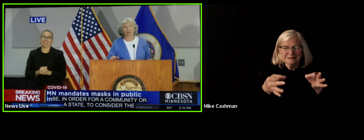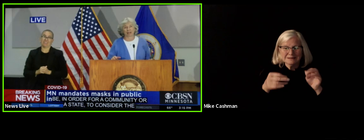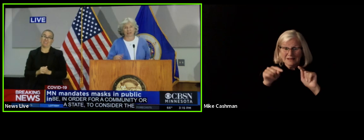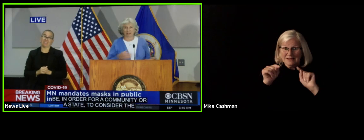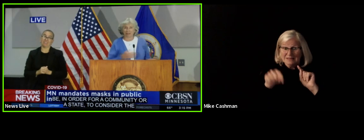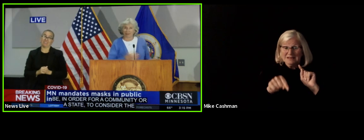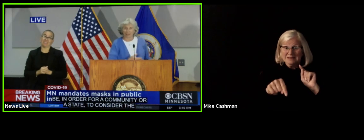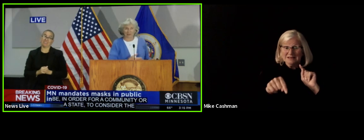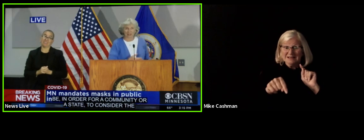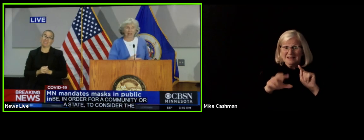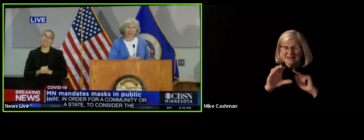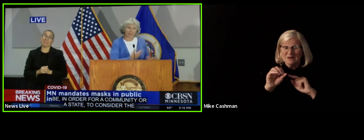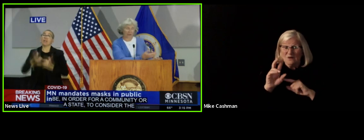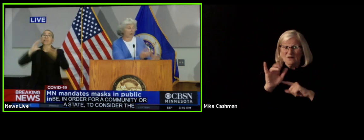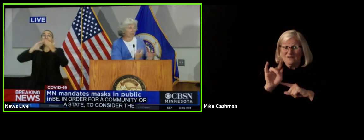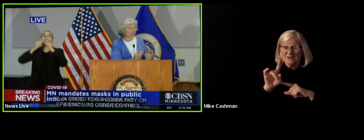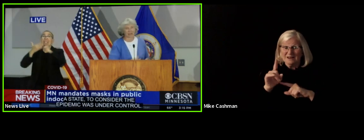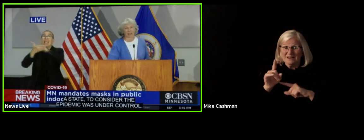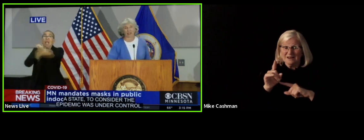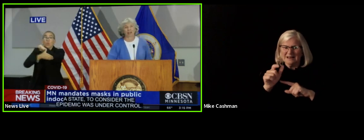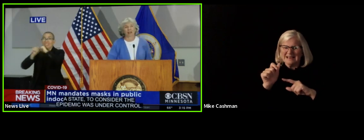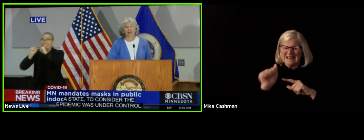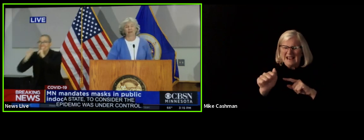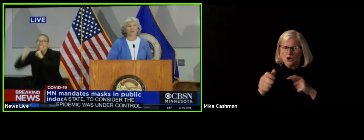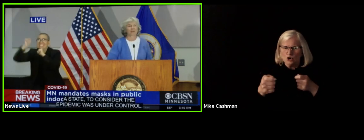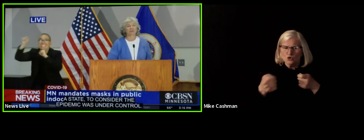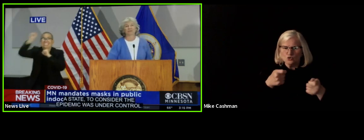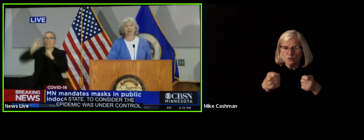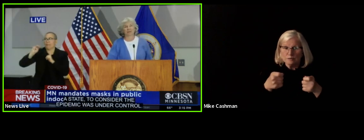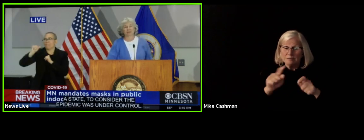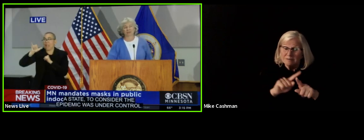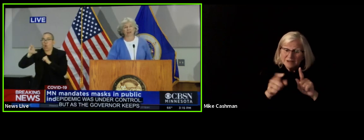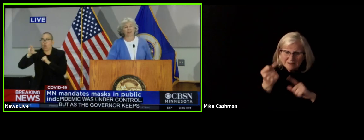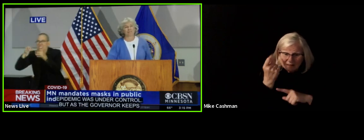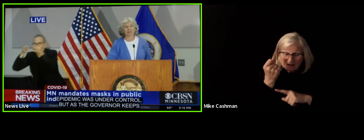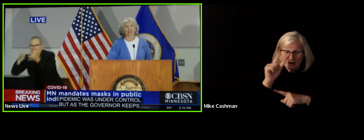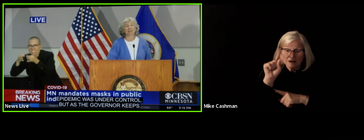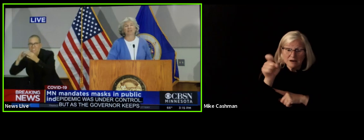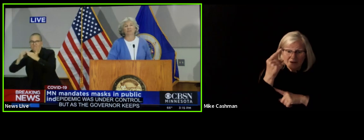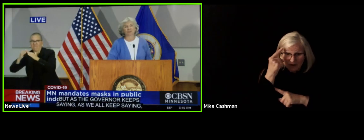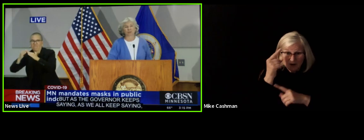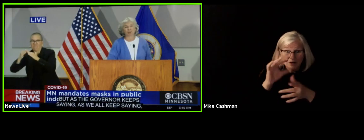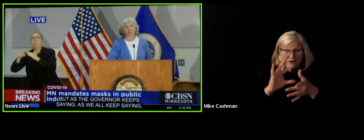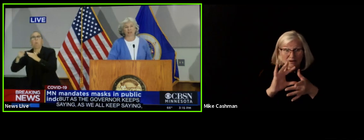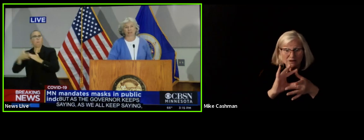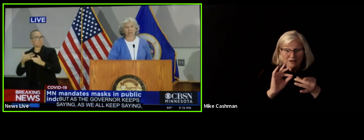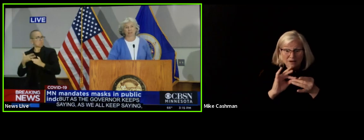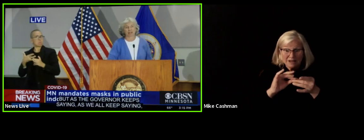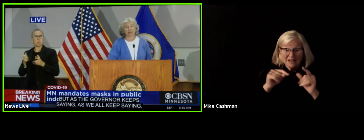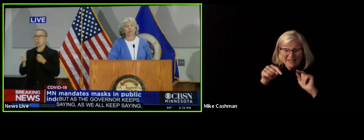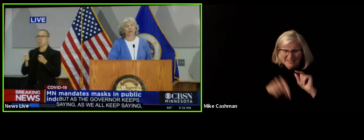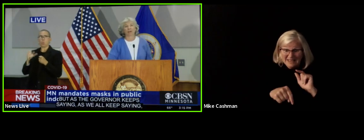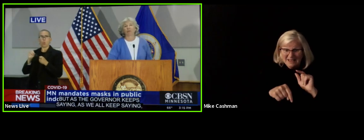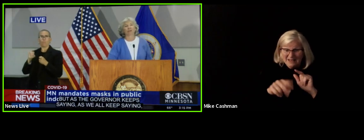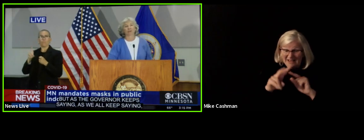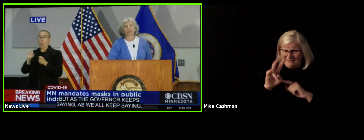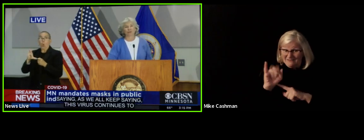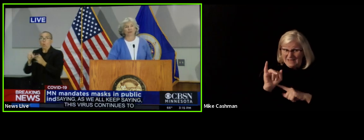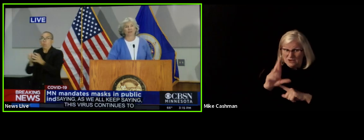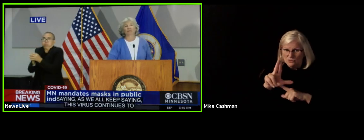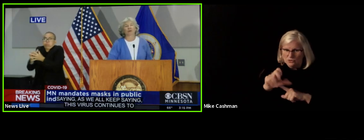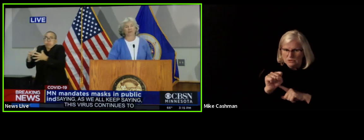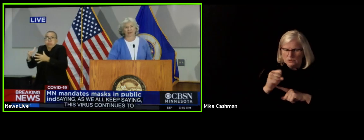But as the governor keeps saying, as we all keep saying, this virus, it continues to surprise us. We're learning